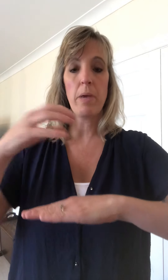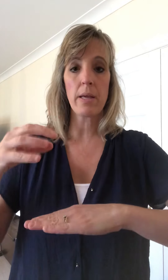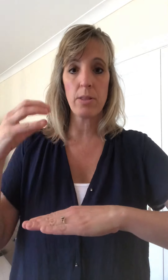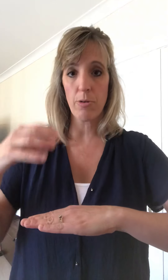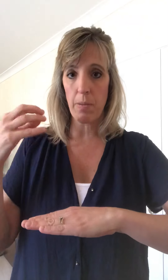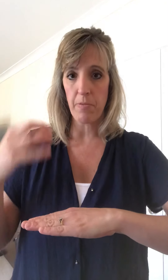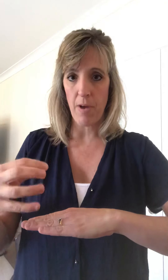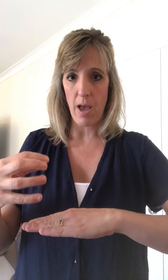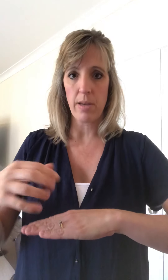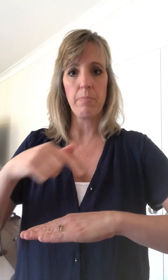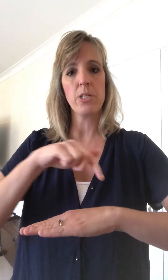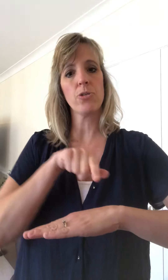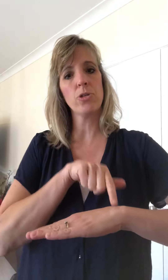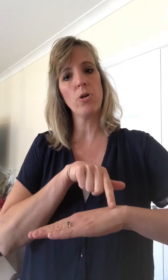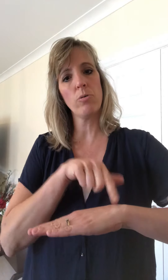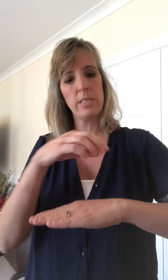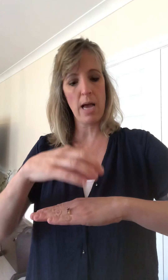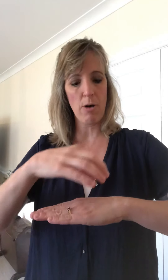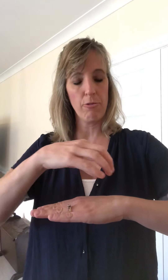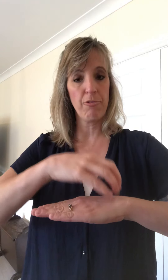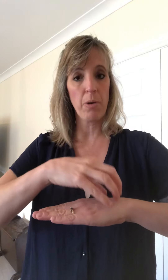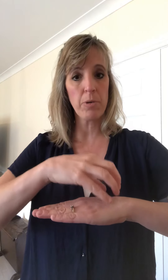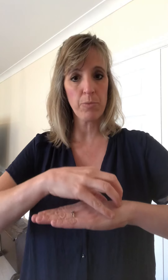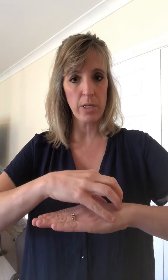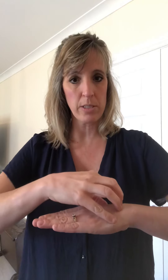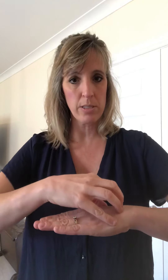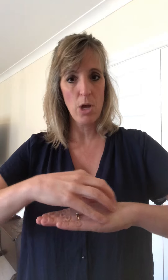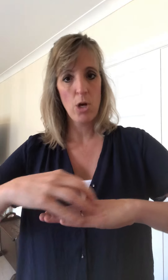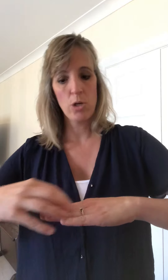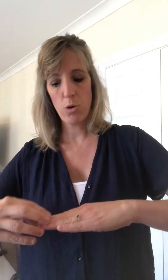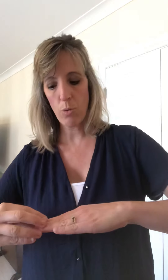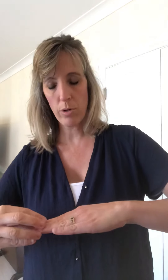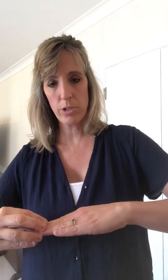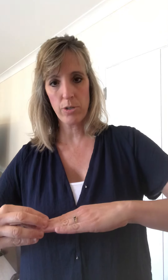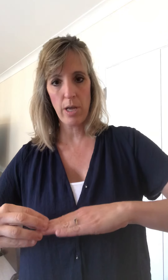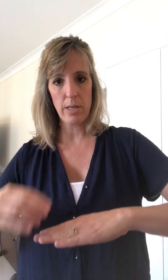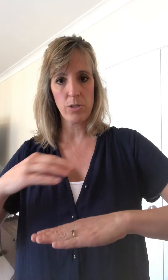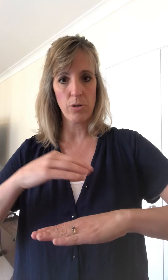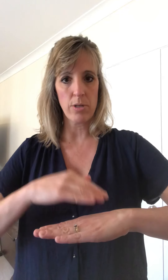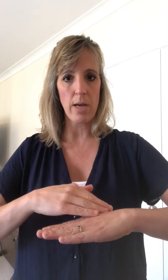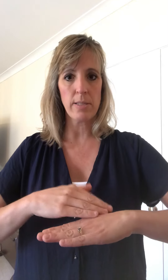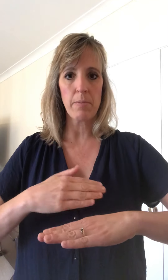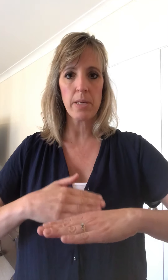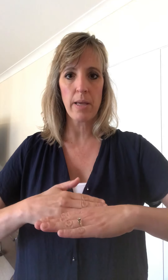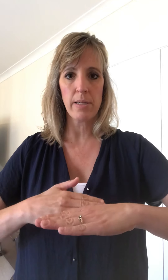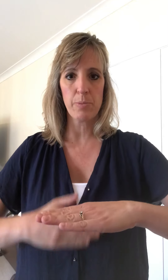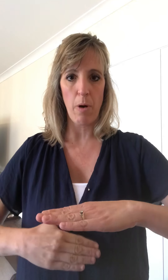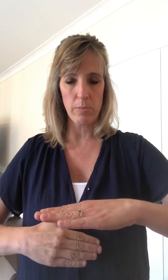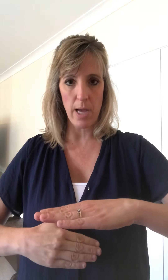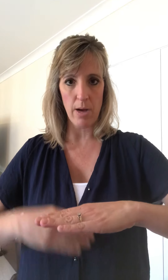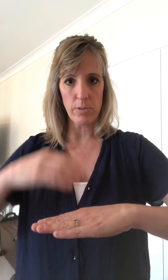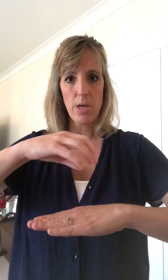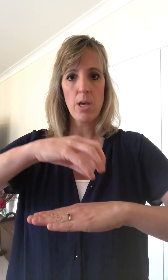make the grapevine, and be sure you go down from your wrist towards your hand. So your non-dominant hand is palm down,